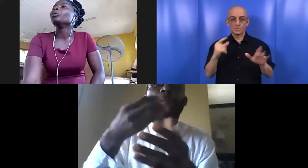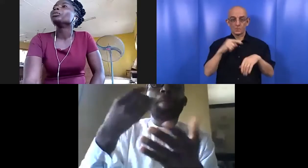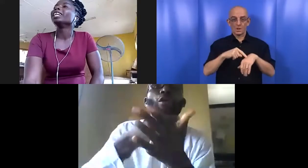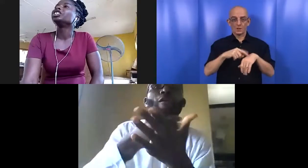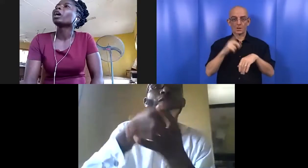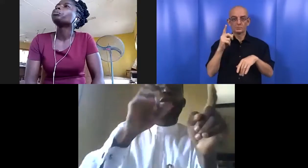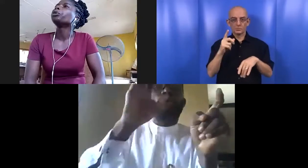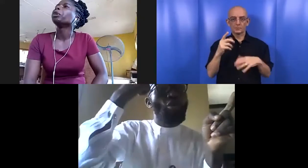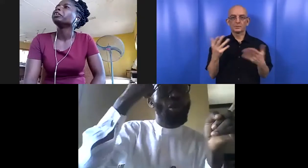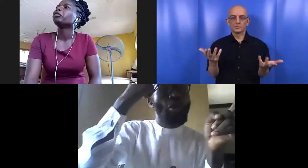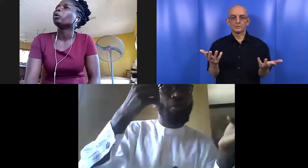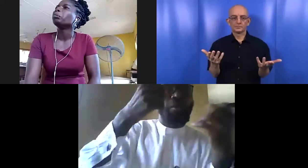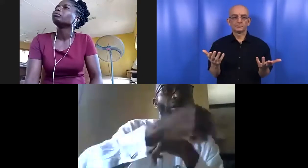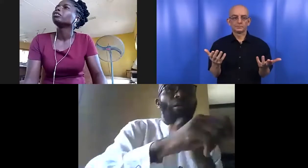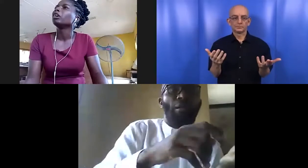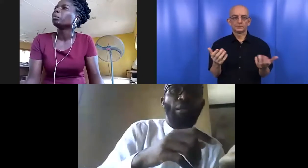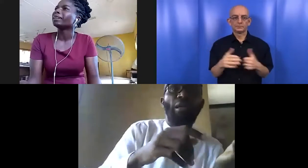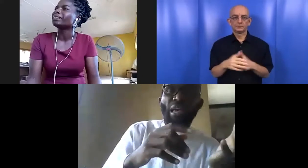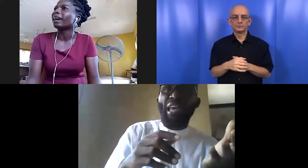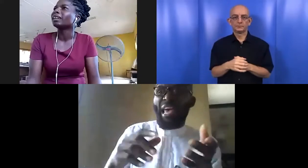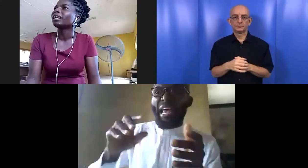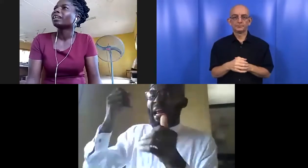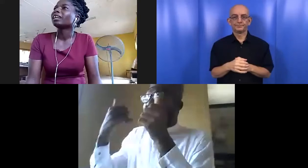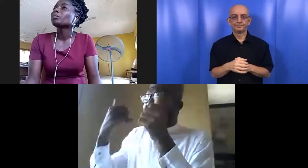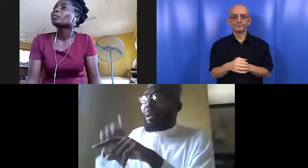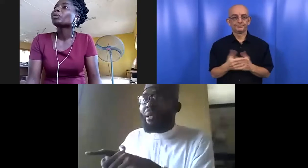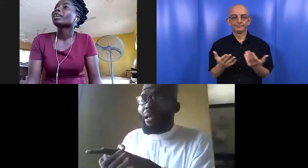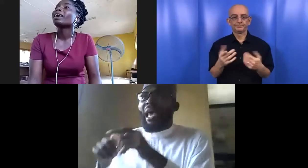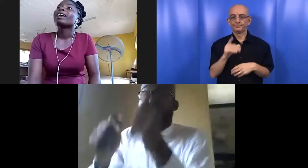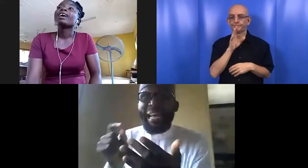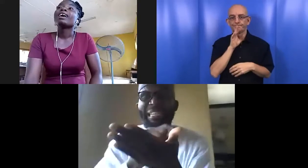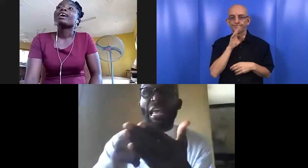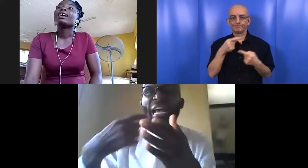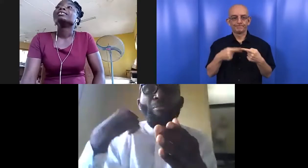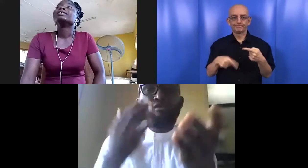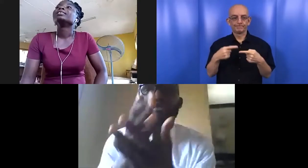then Nigeria borrow money from government side.